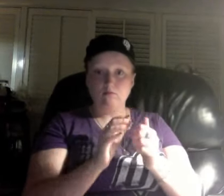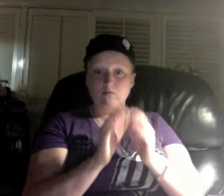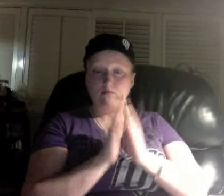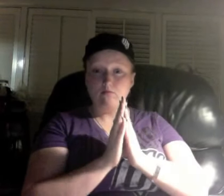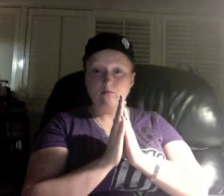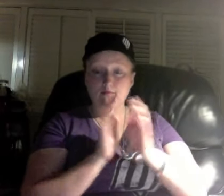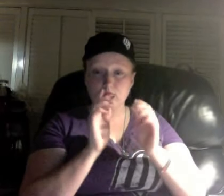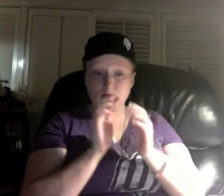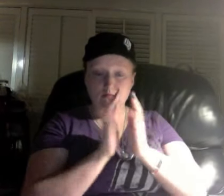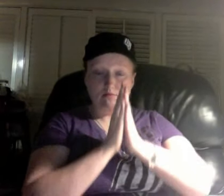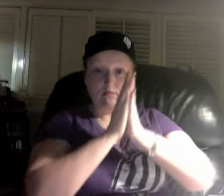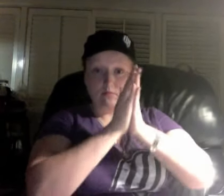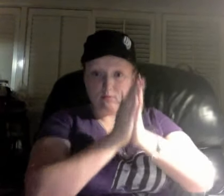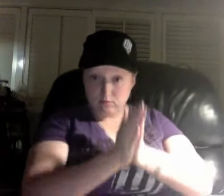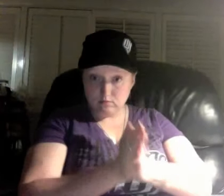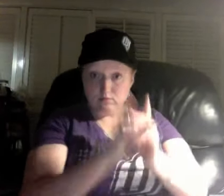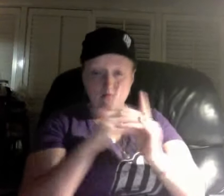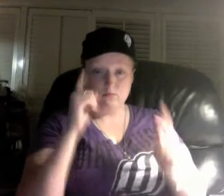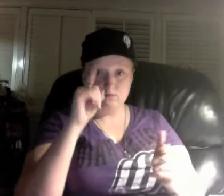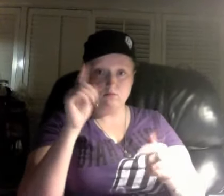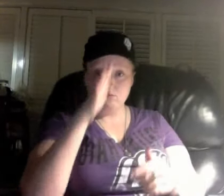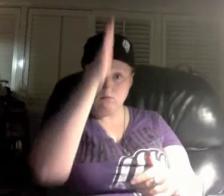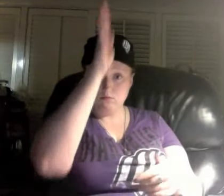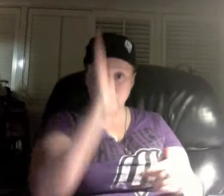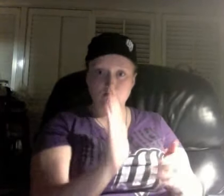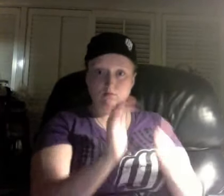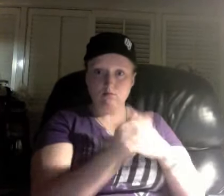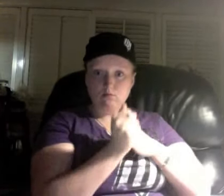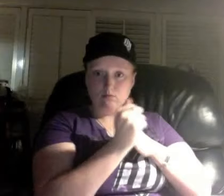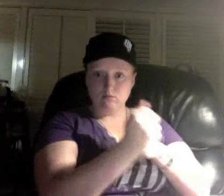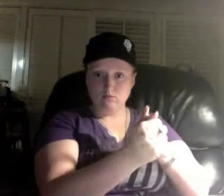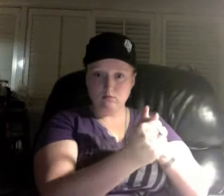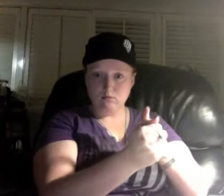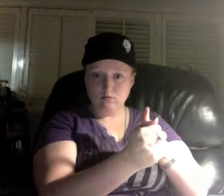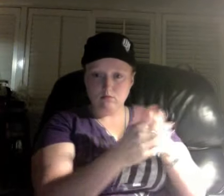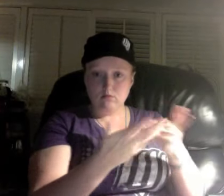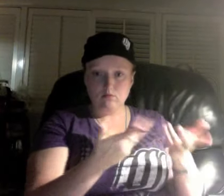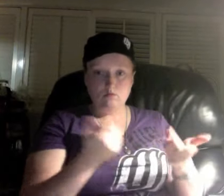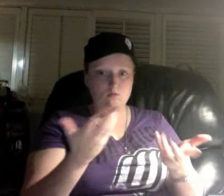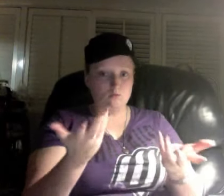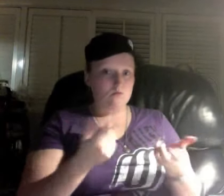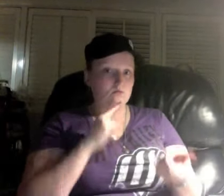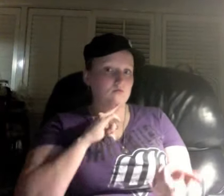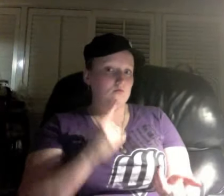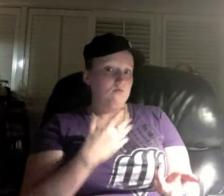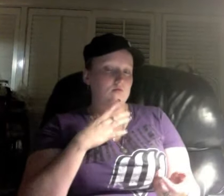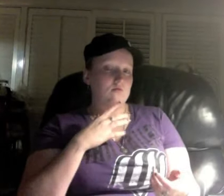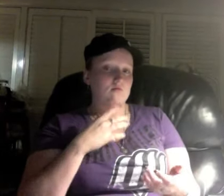children what is really said in the Gospel readings or in the readings from the Bible.